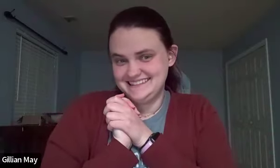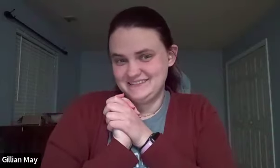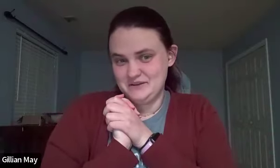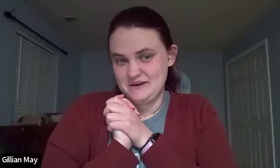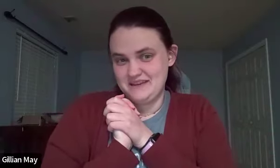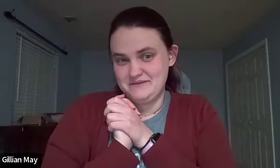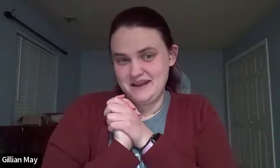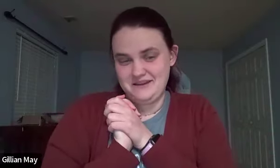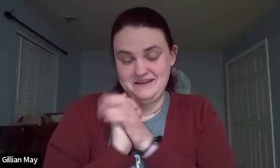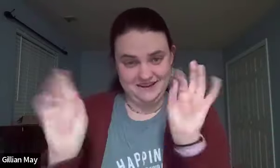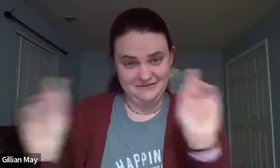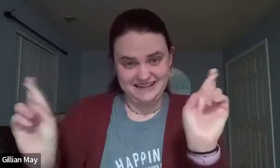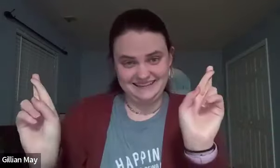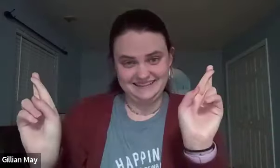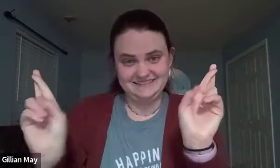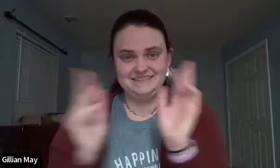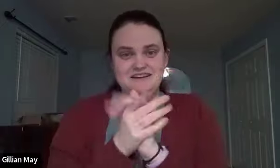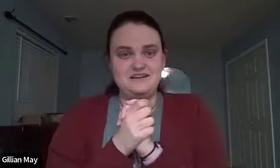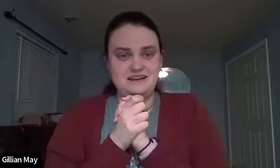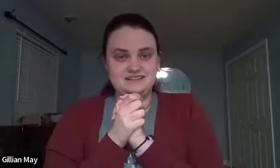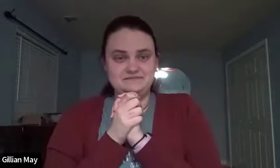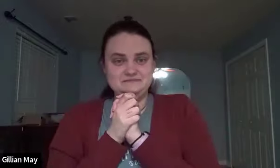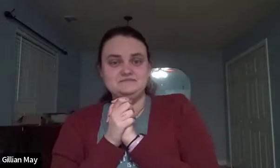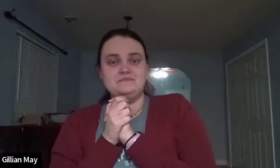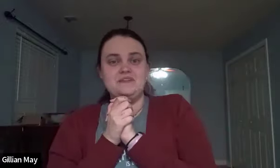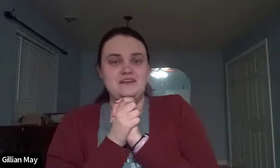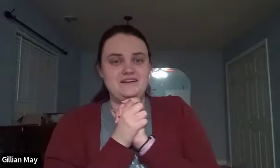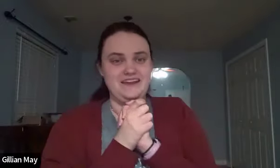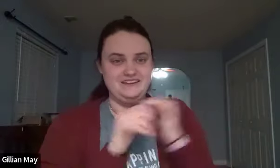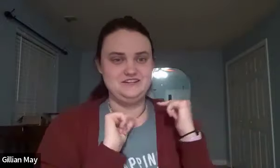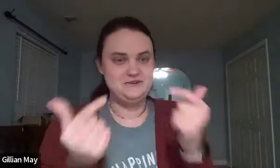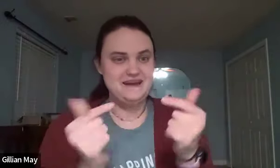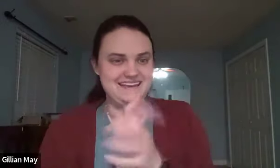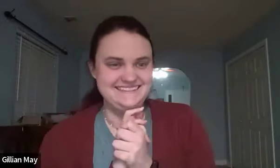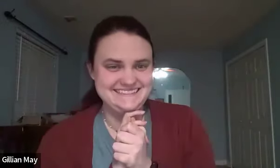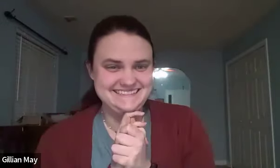Or you want me to give them? Okay, ready? All right. Okay, go ahead.